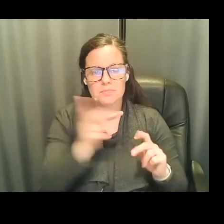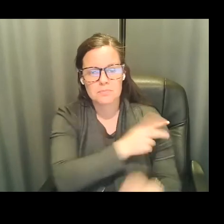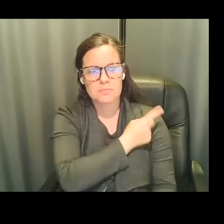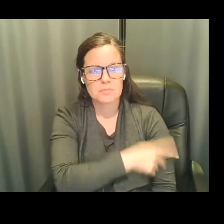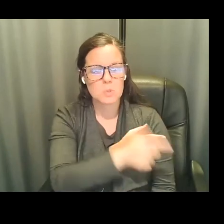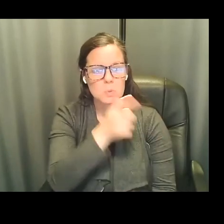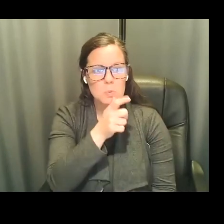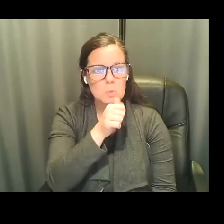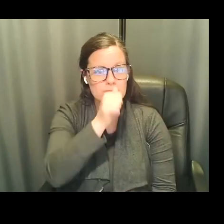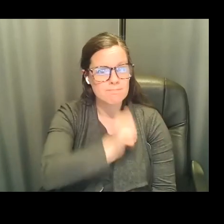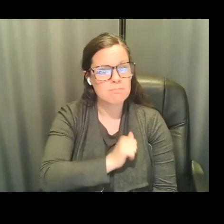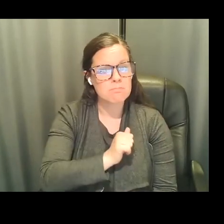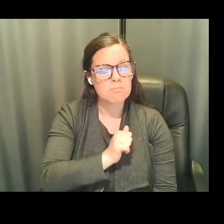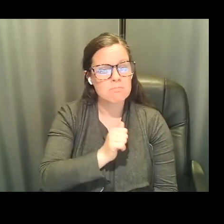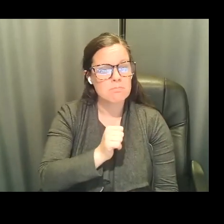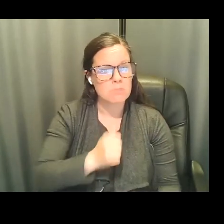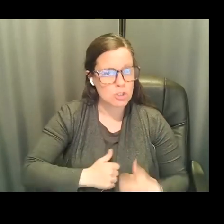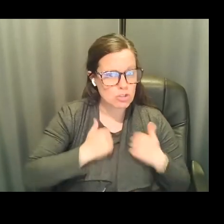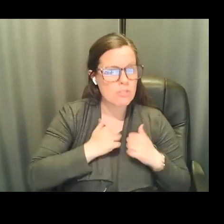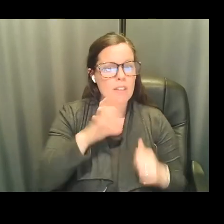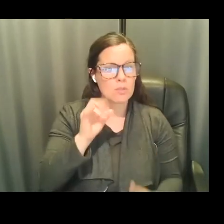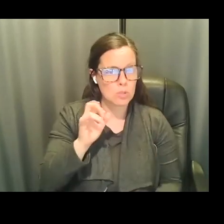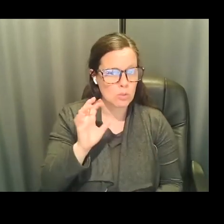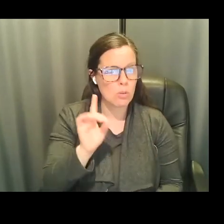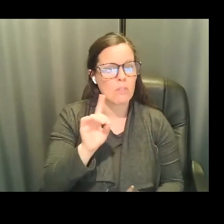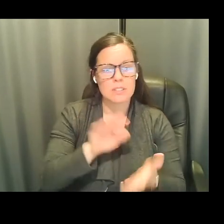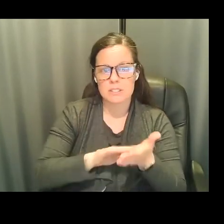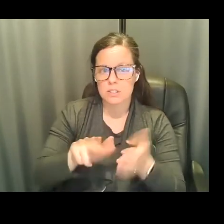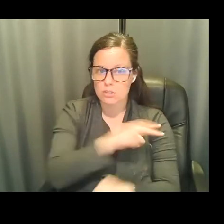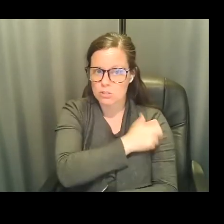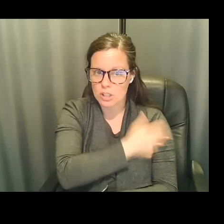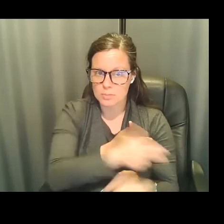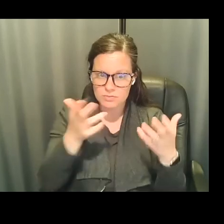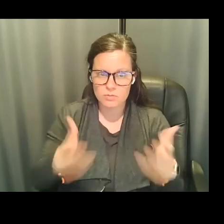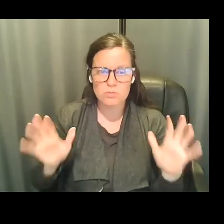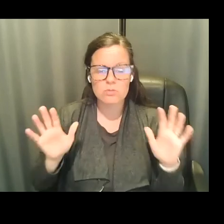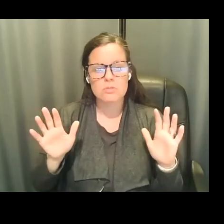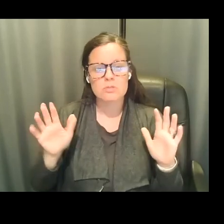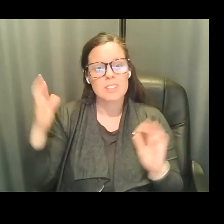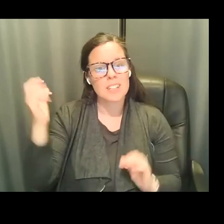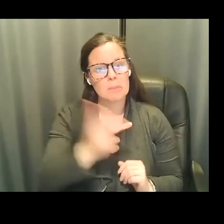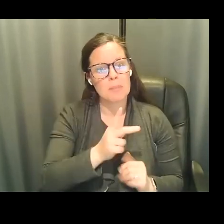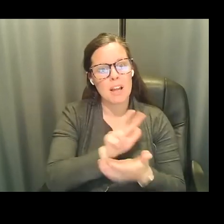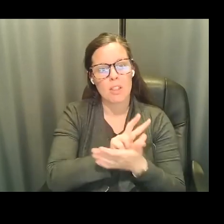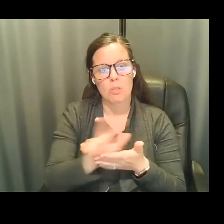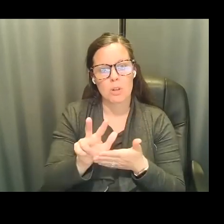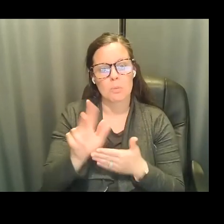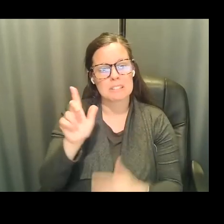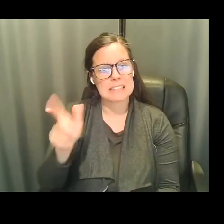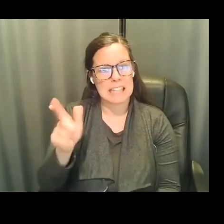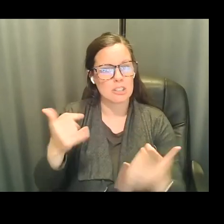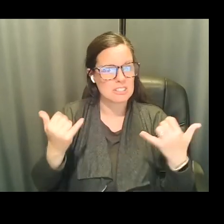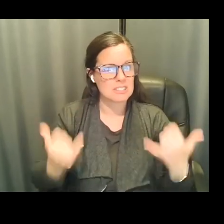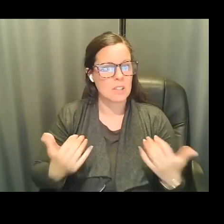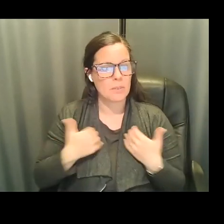survived COVID and were discharged from the hospital after their treatment course, coming back 3 weeks later because they now have a